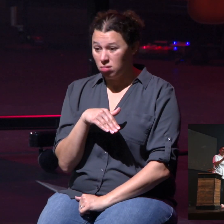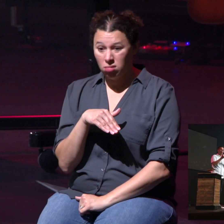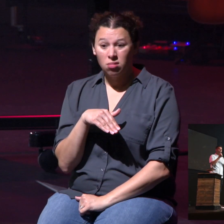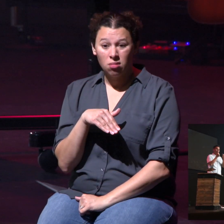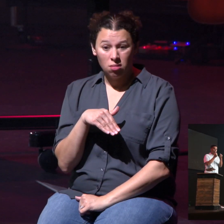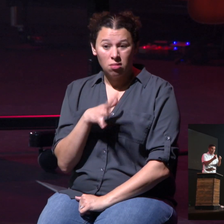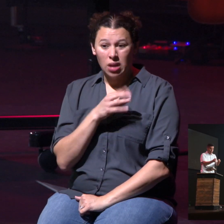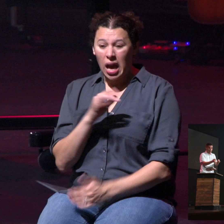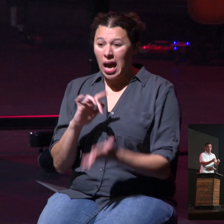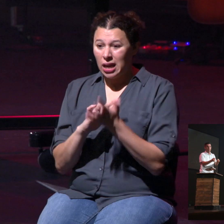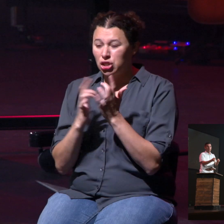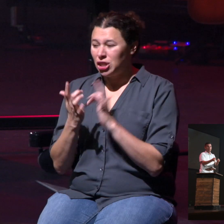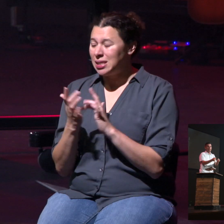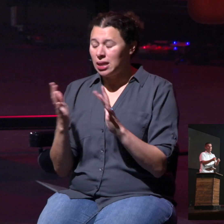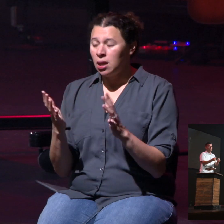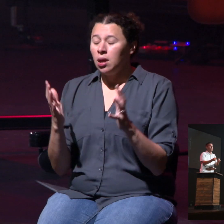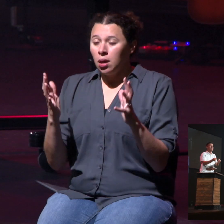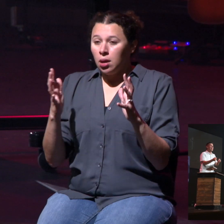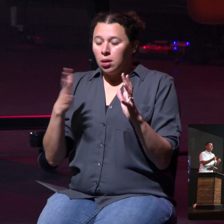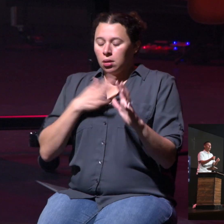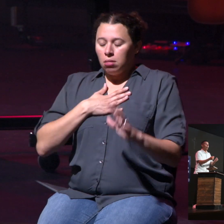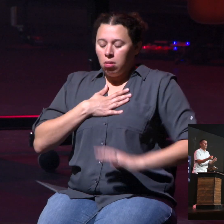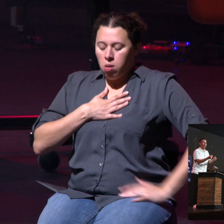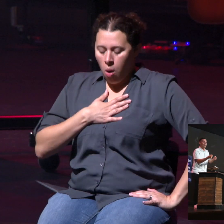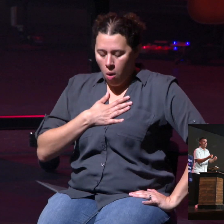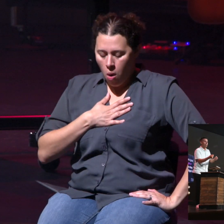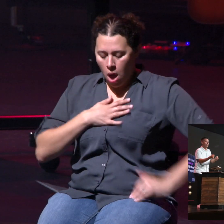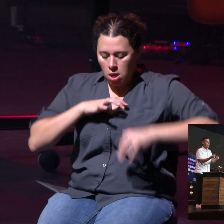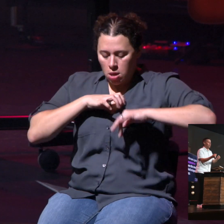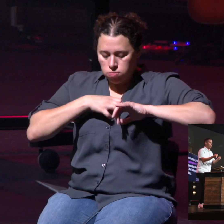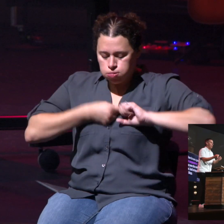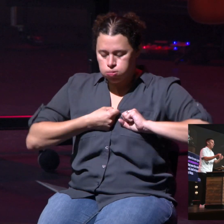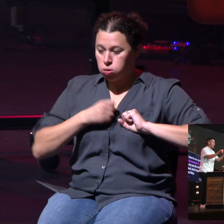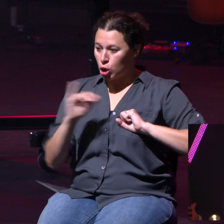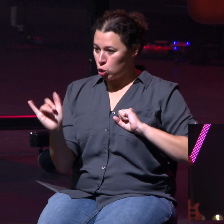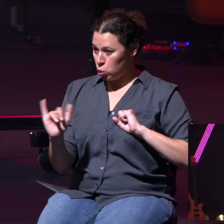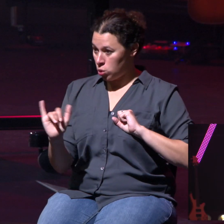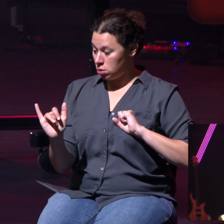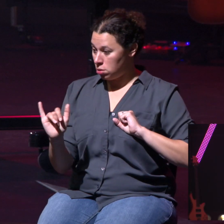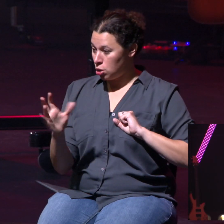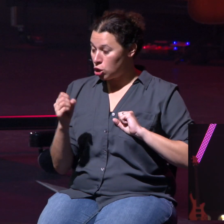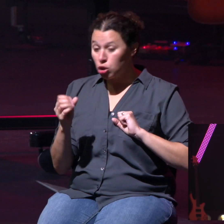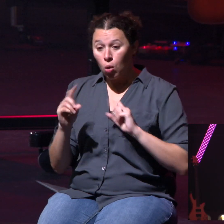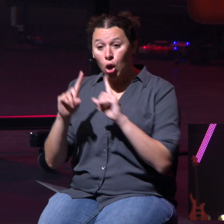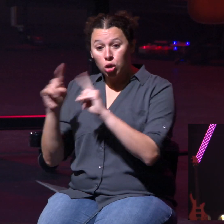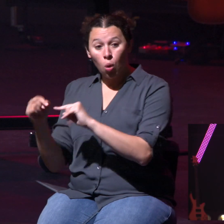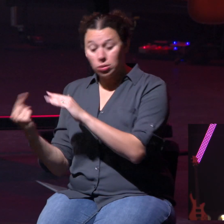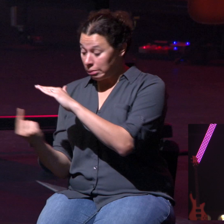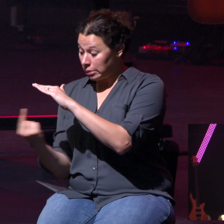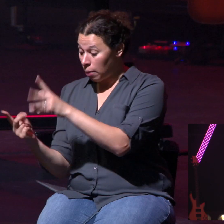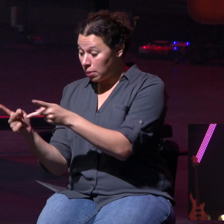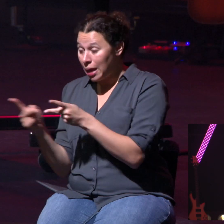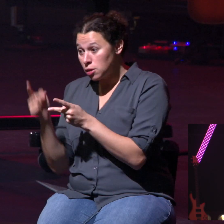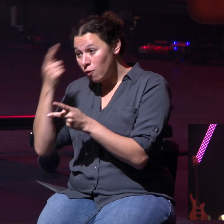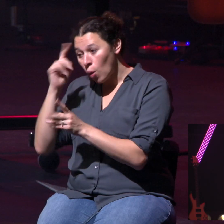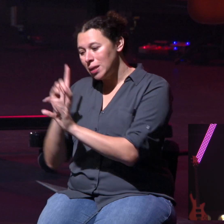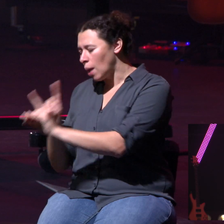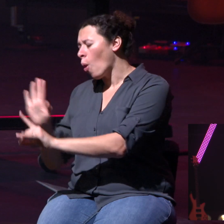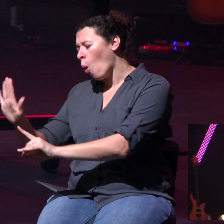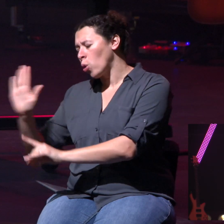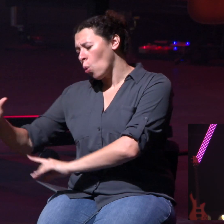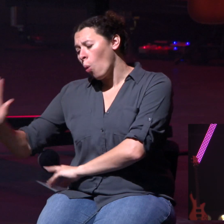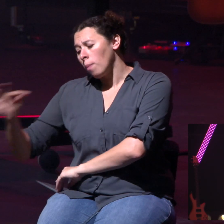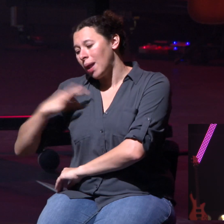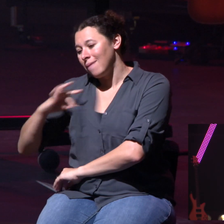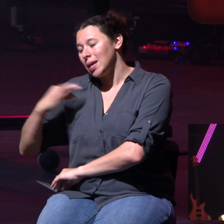of grief. And so he's not just going to a desolate place for the benefit of the 12, he's going to a desolate place for his benefit